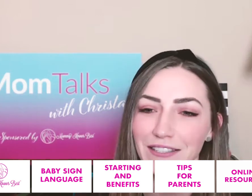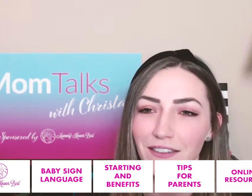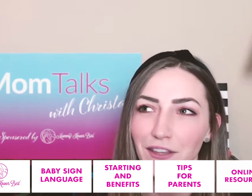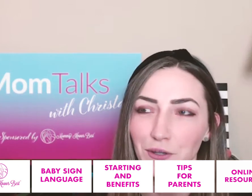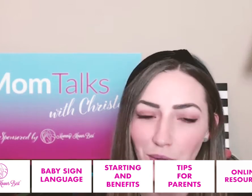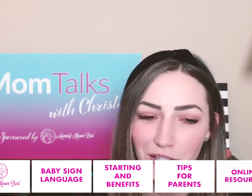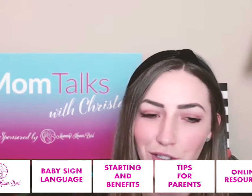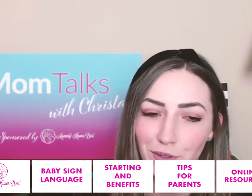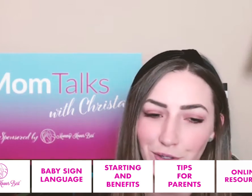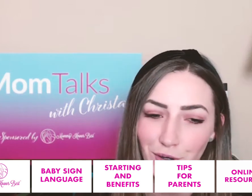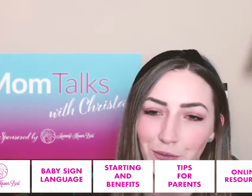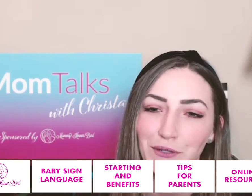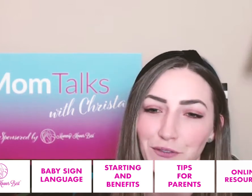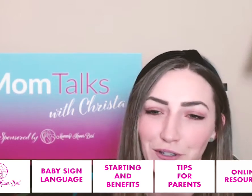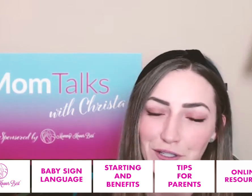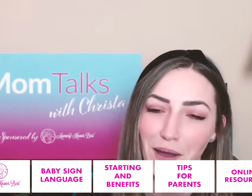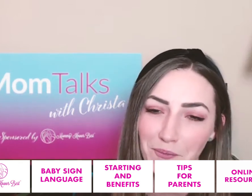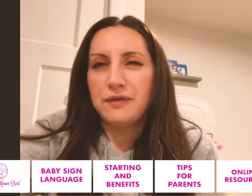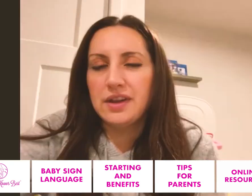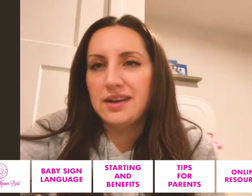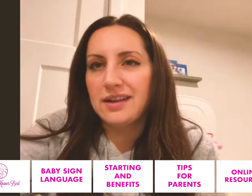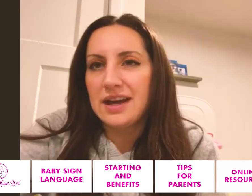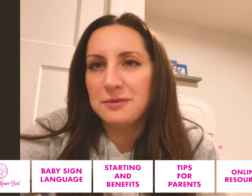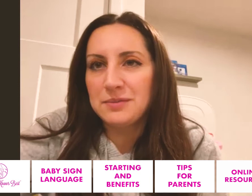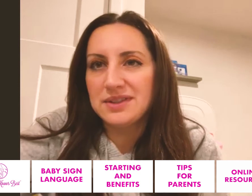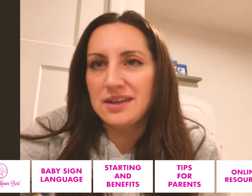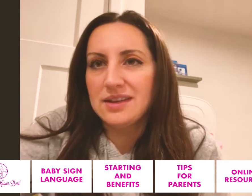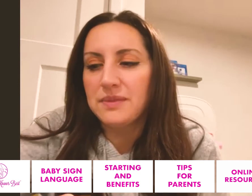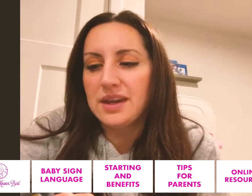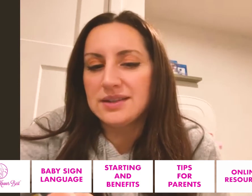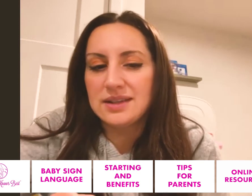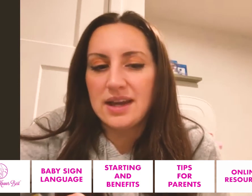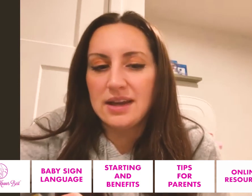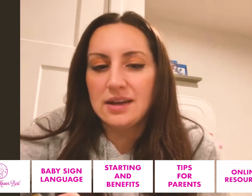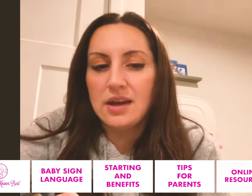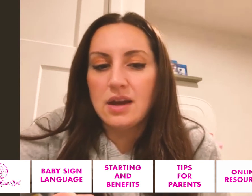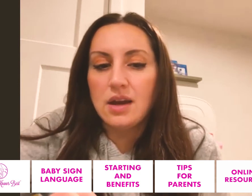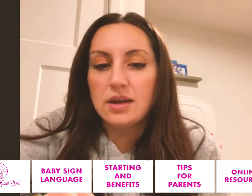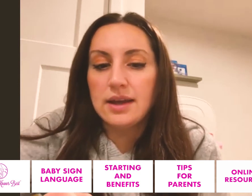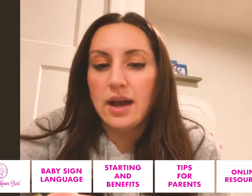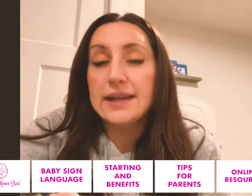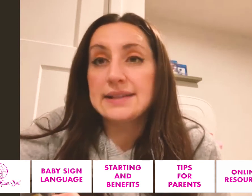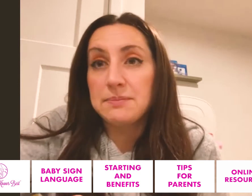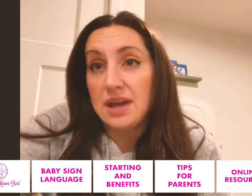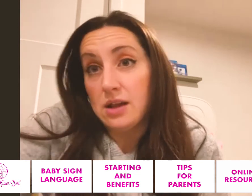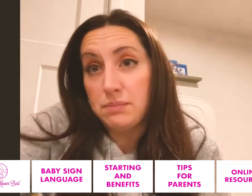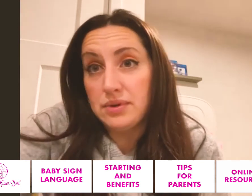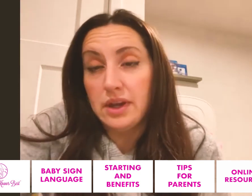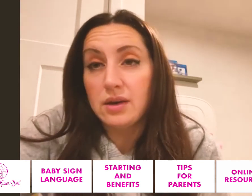that you wish you were told when you were first a mom? I feel like a lot of people say this. They say, accept help. Like when